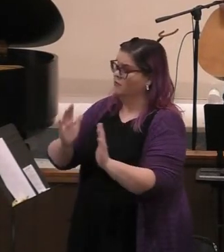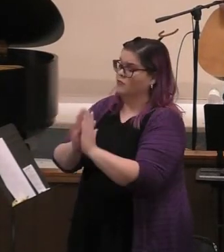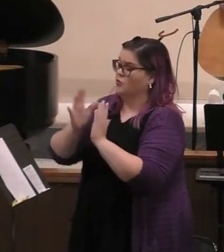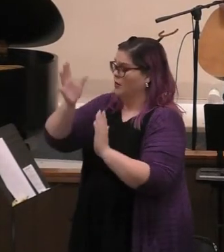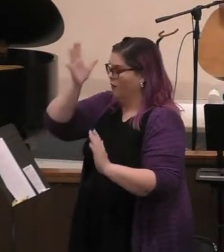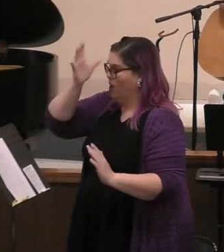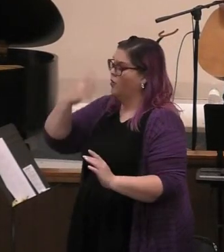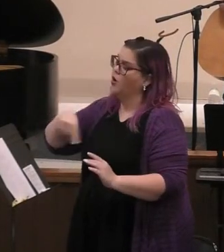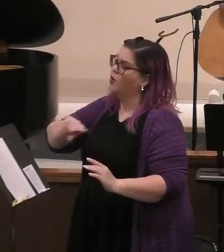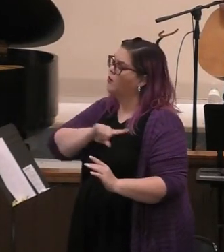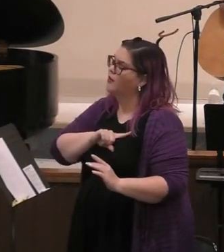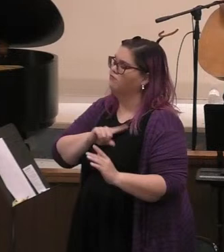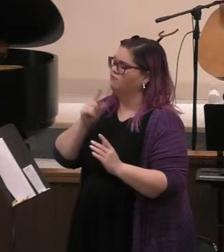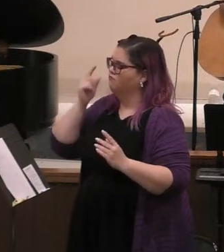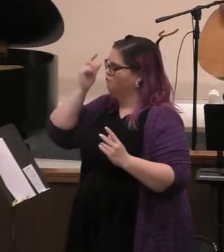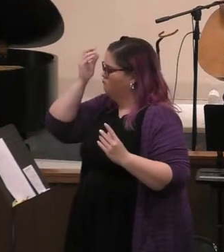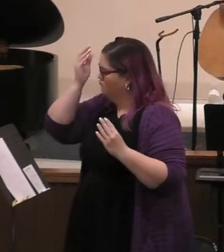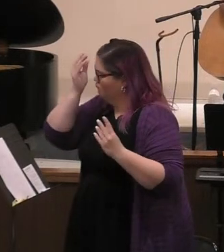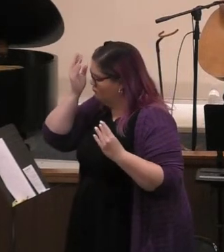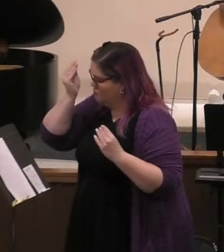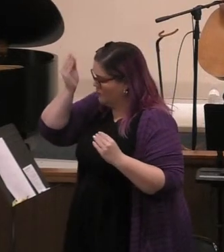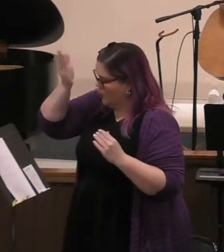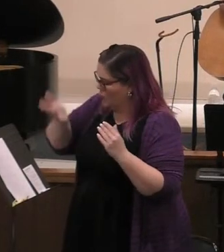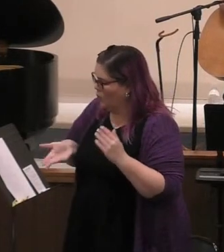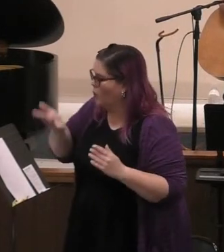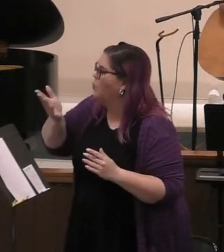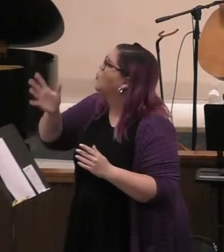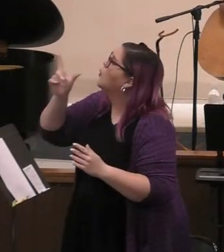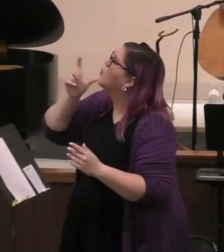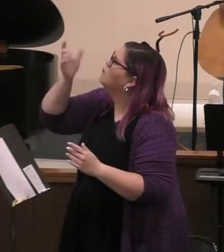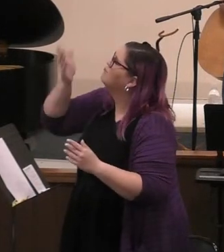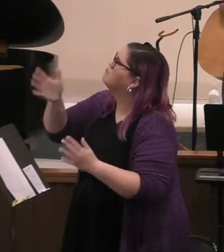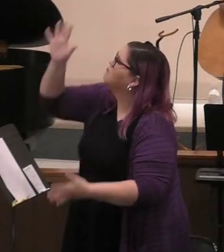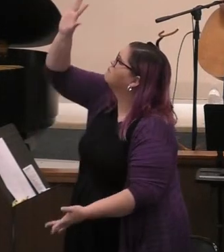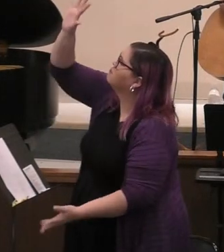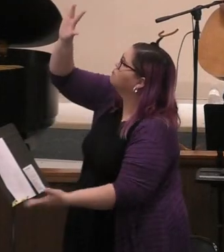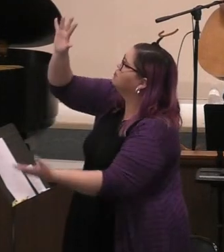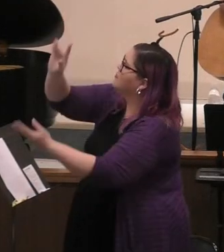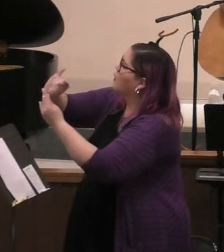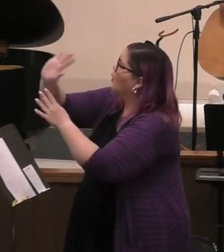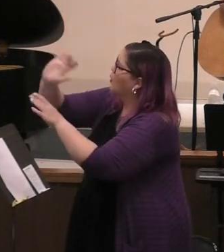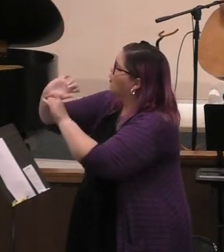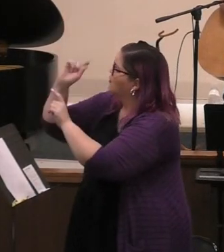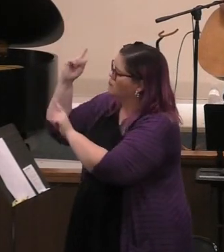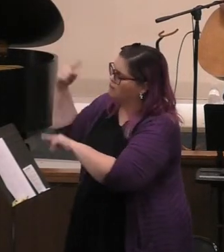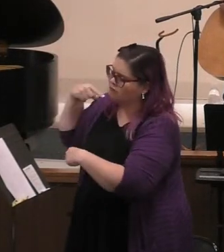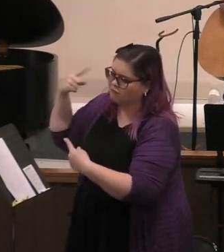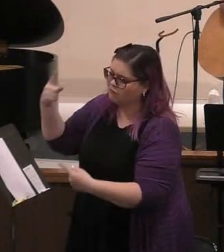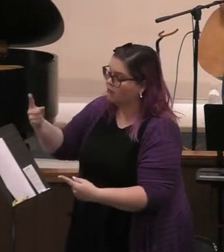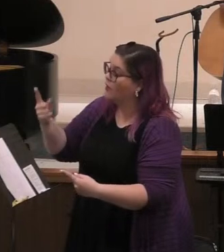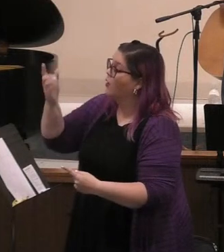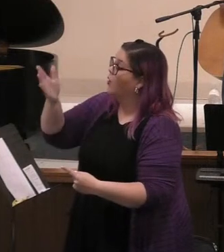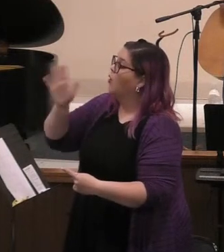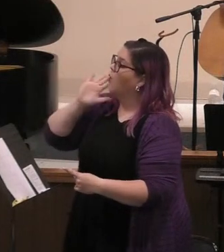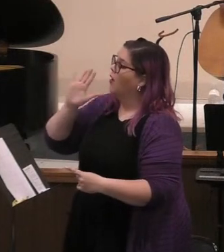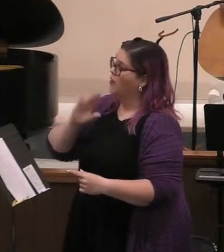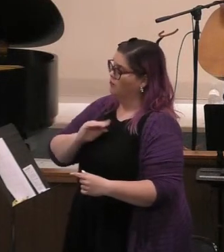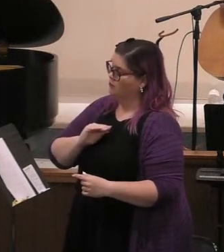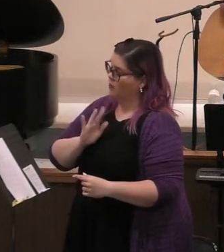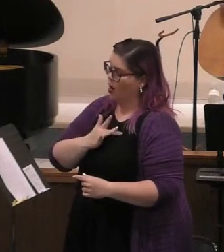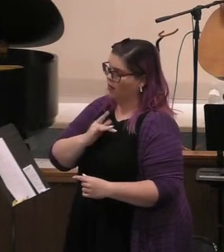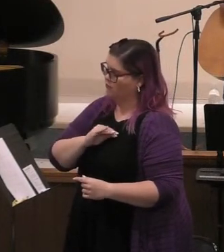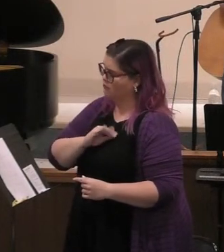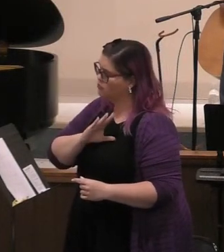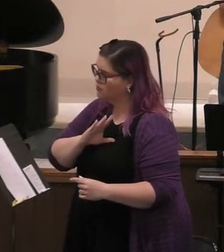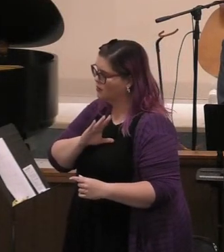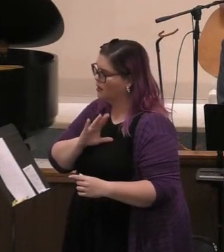as we contemplate you and your person and your works this morning, that you would fill our hearts with